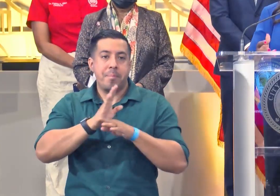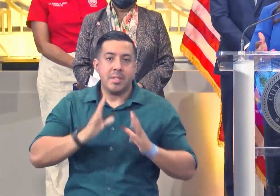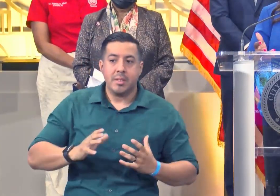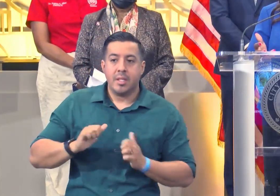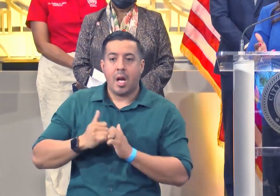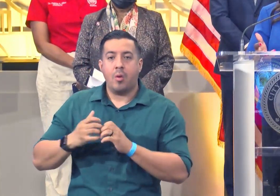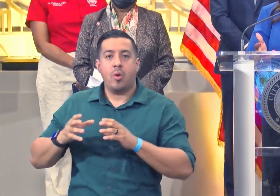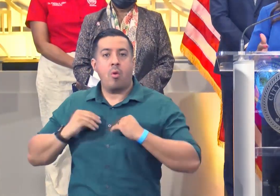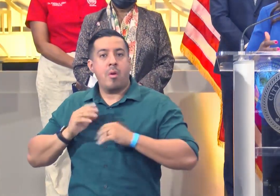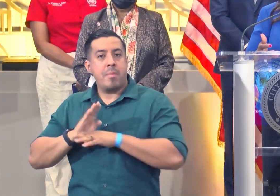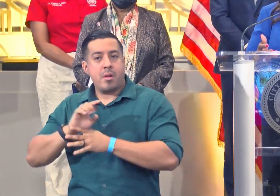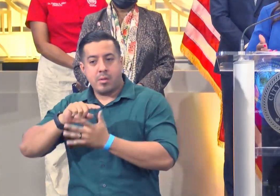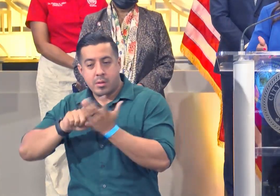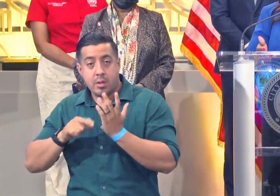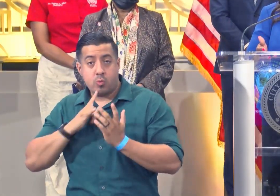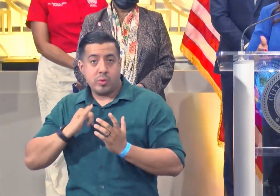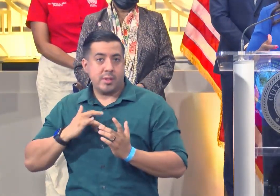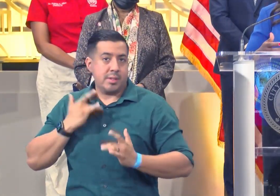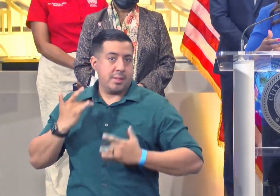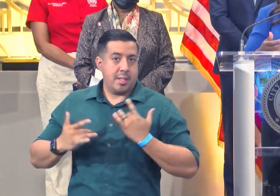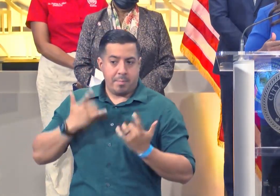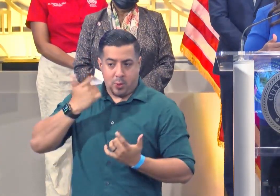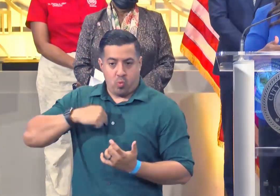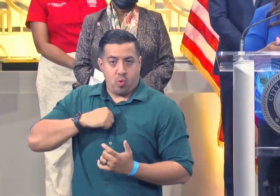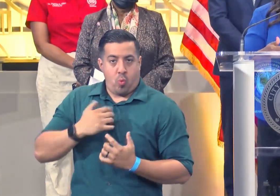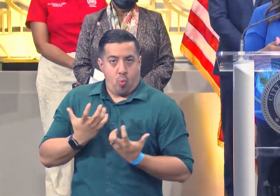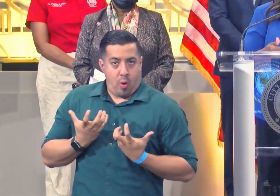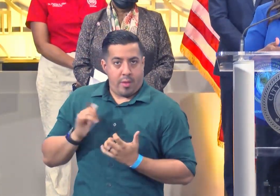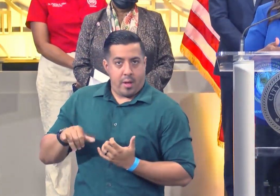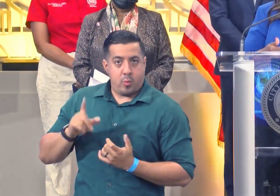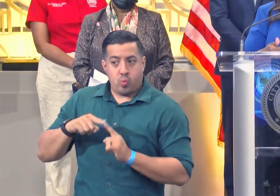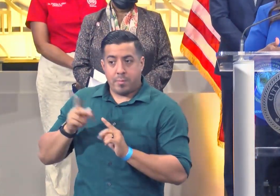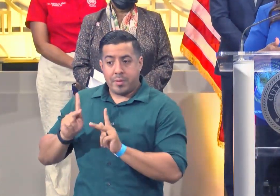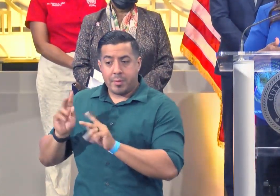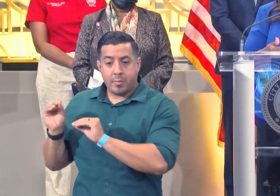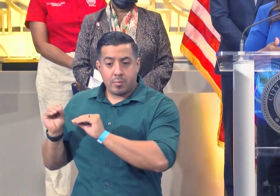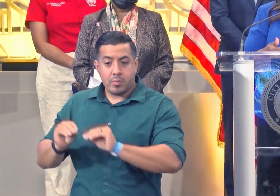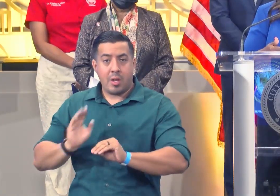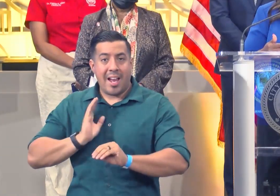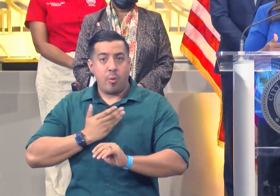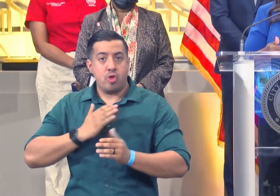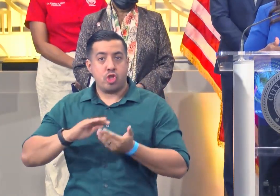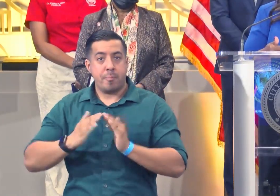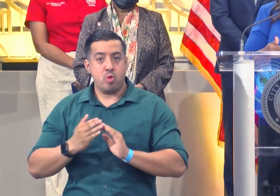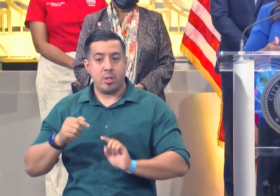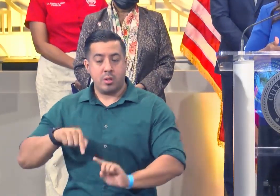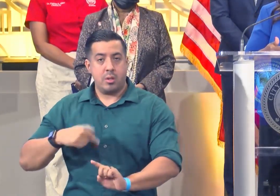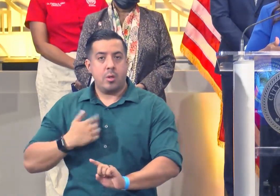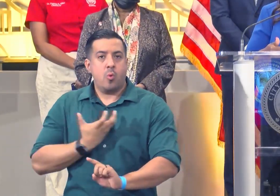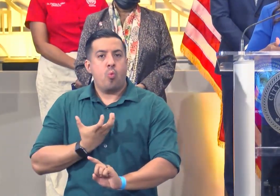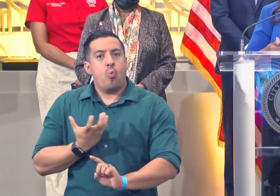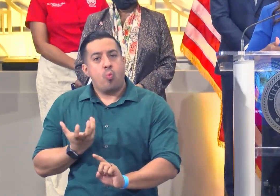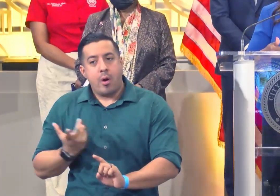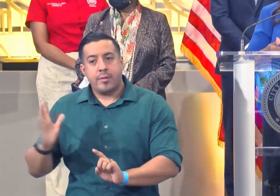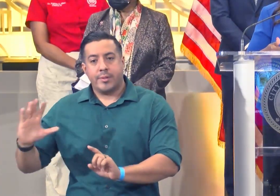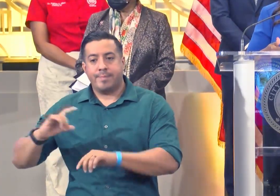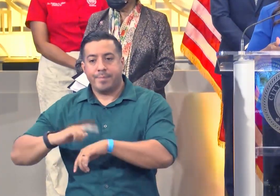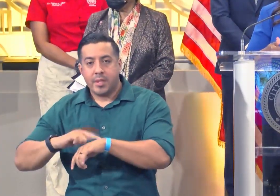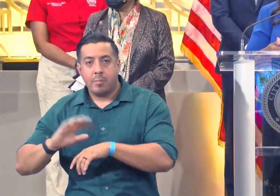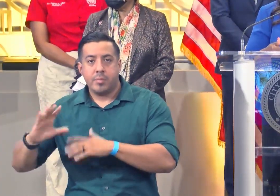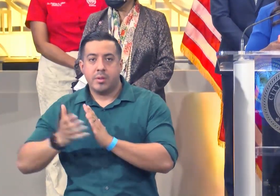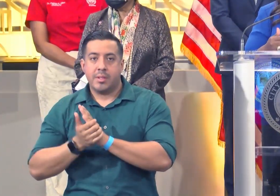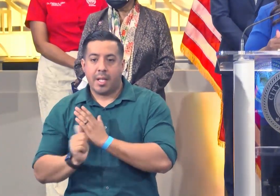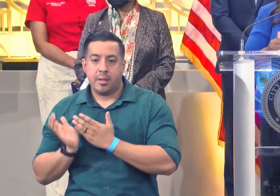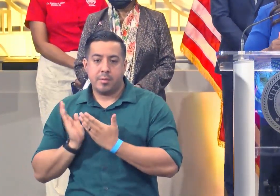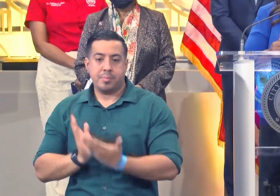And I'm just so excited because this is what we want. When people relocate to our community, we want them to bring their time and their